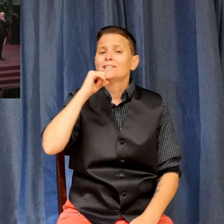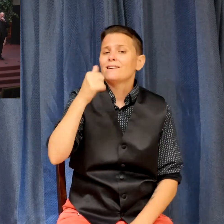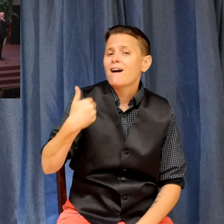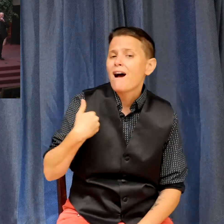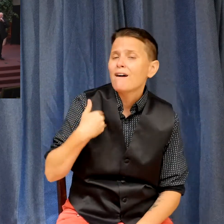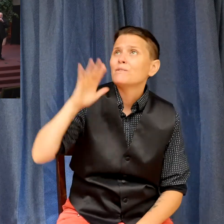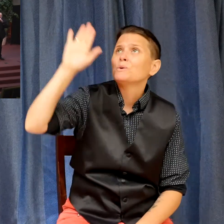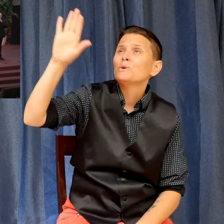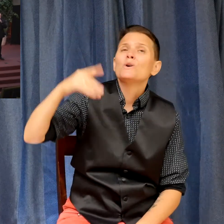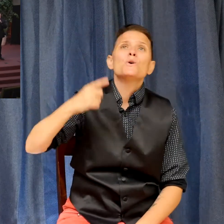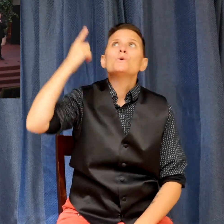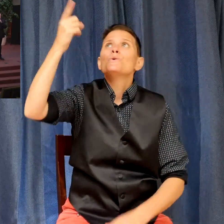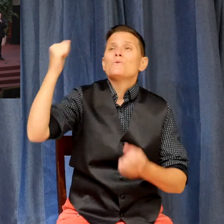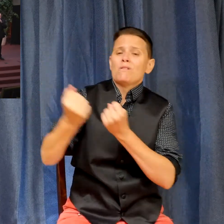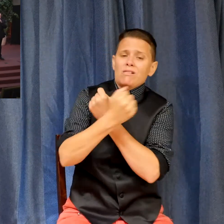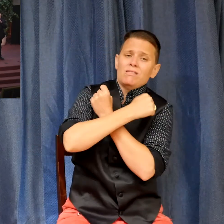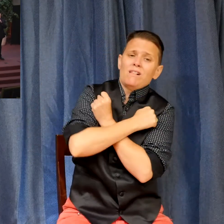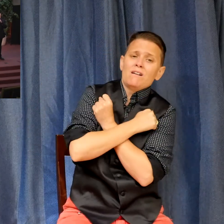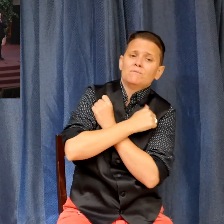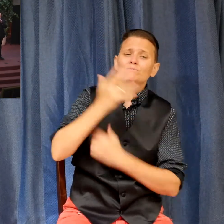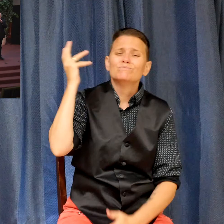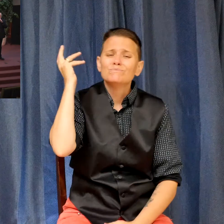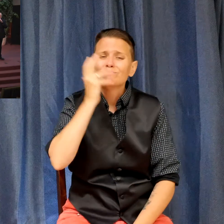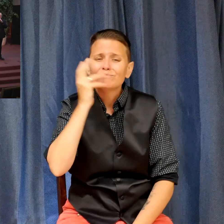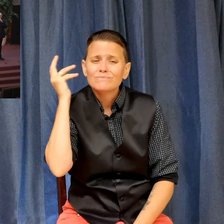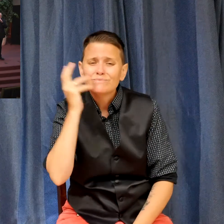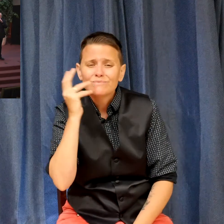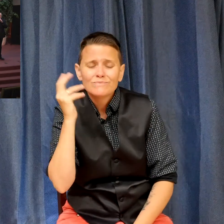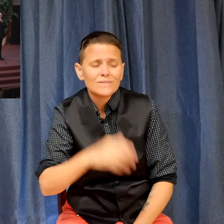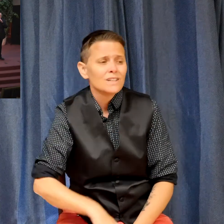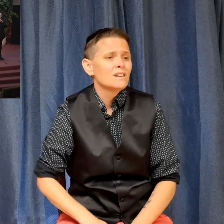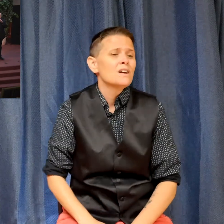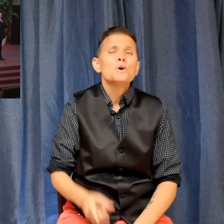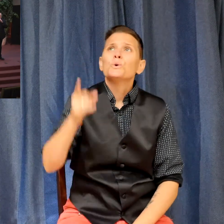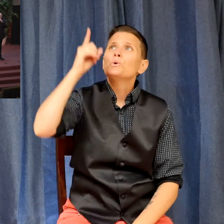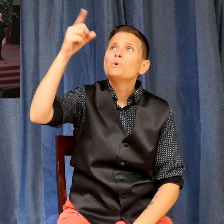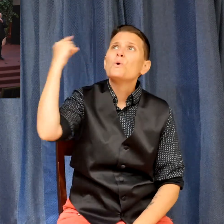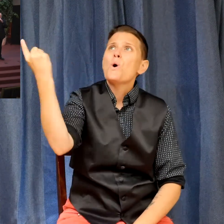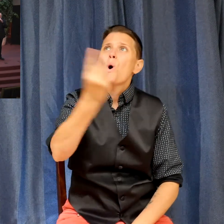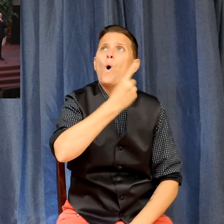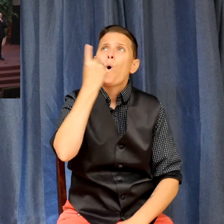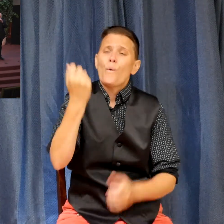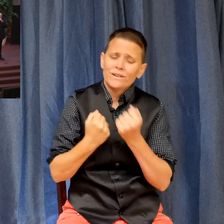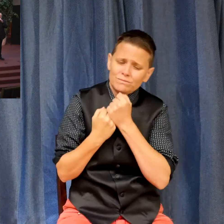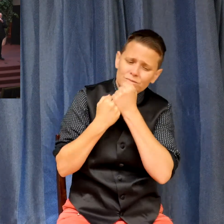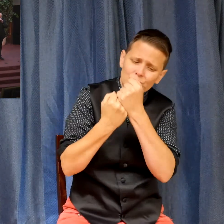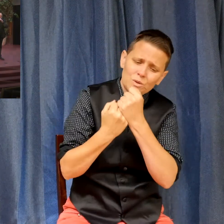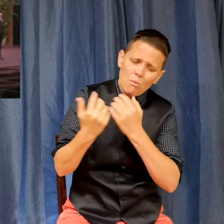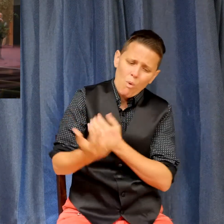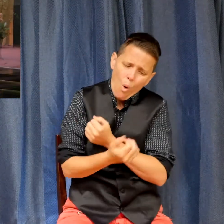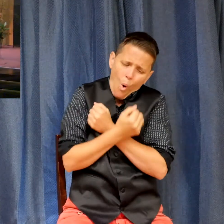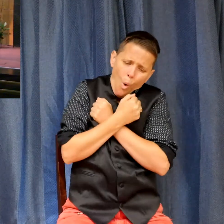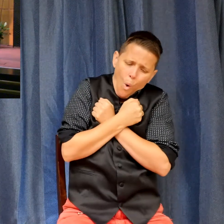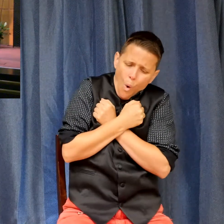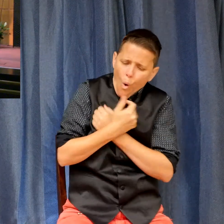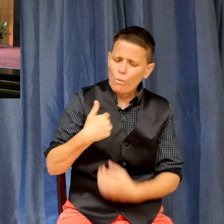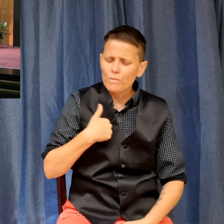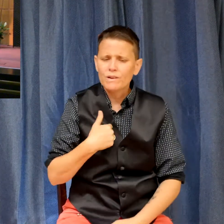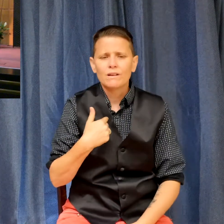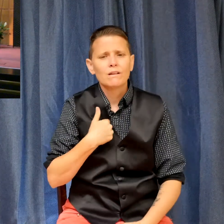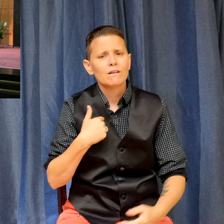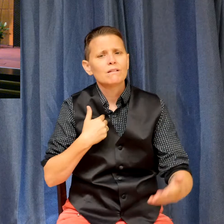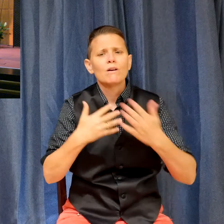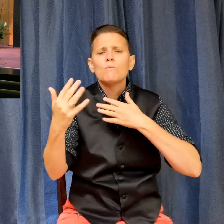Who can love me like you do? And who can hold me when I'm going through?